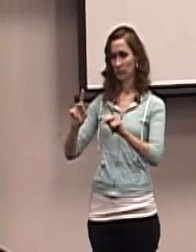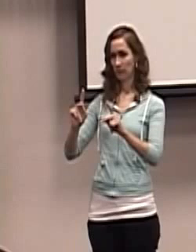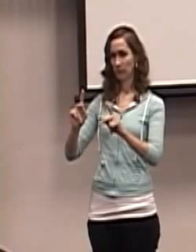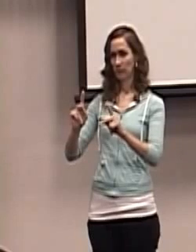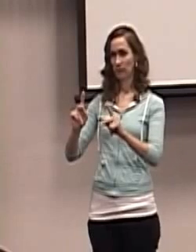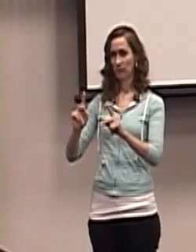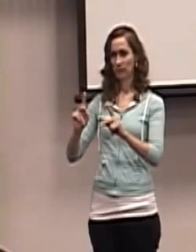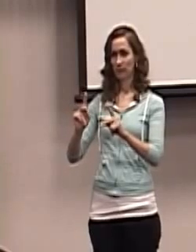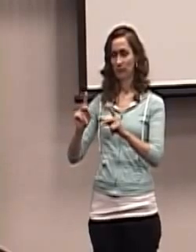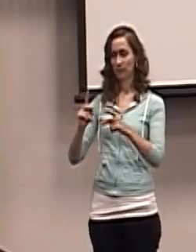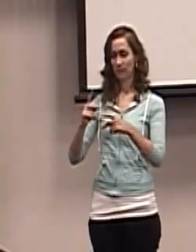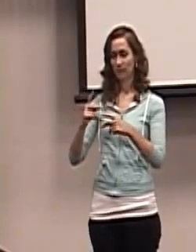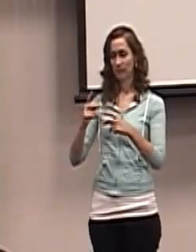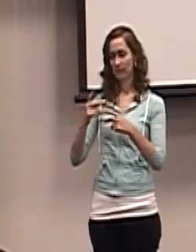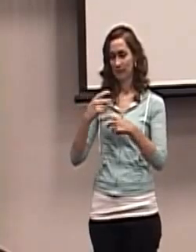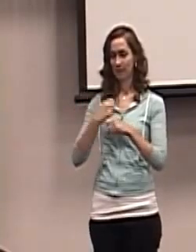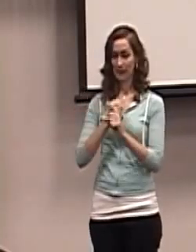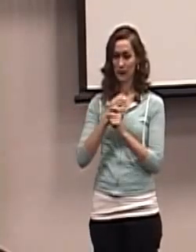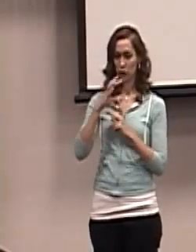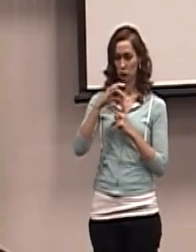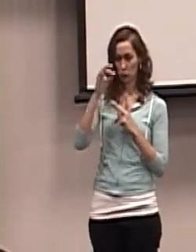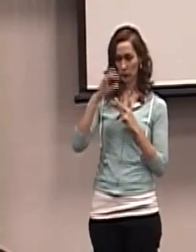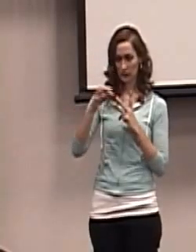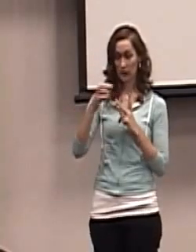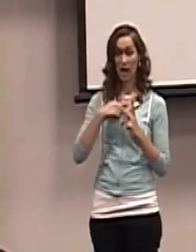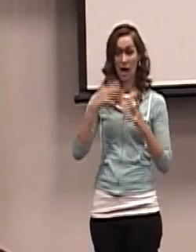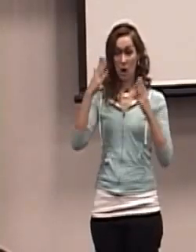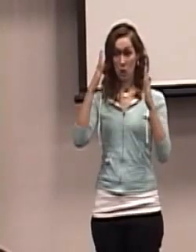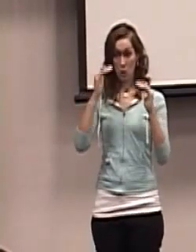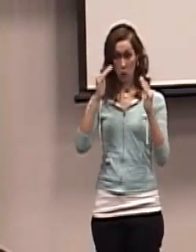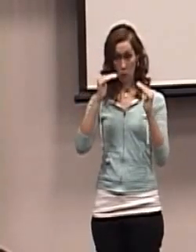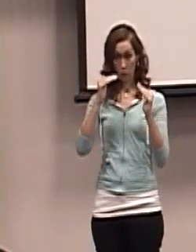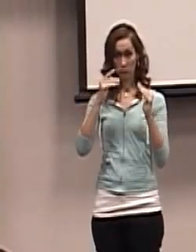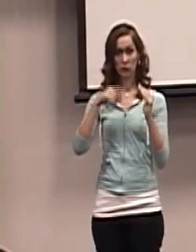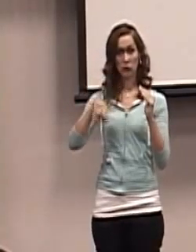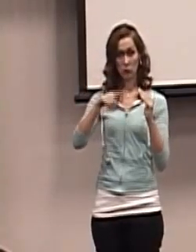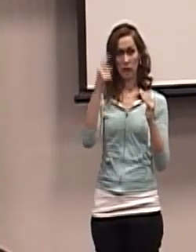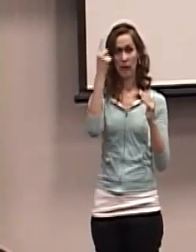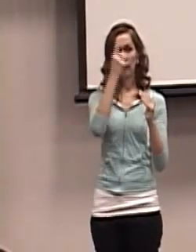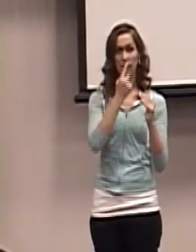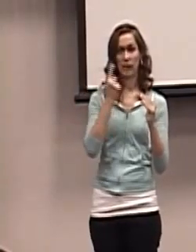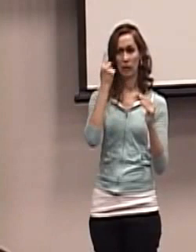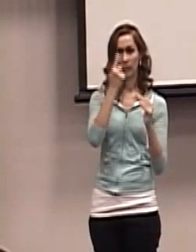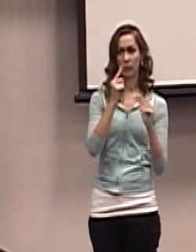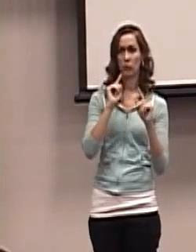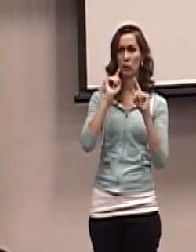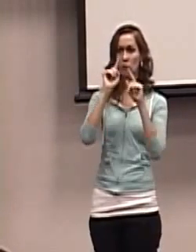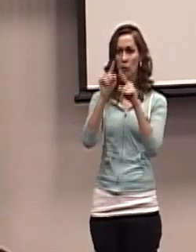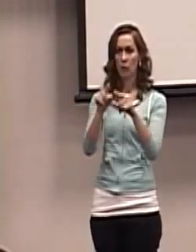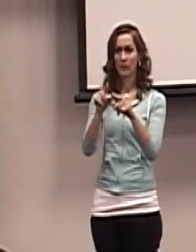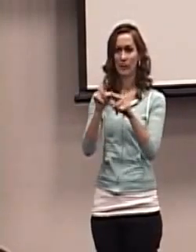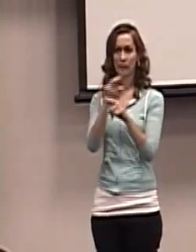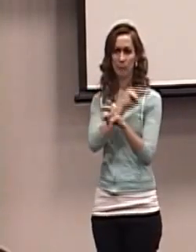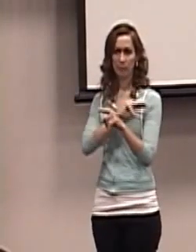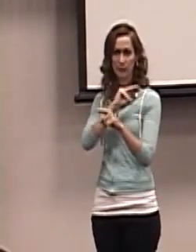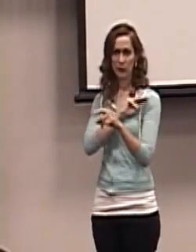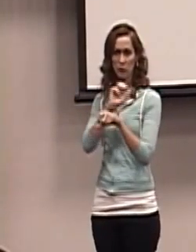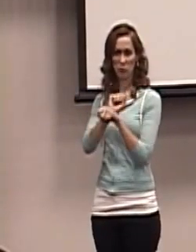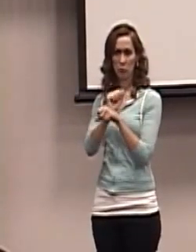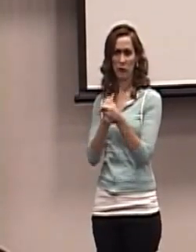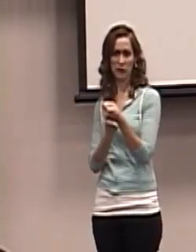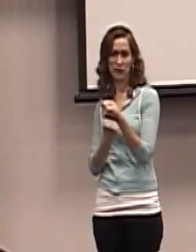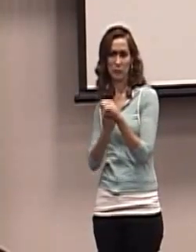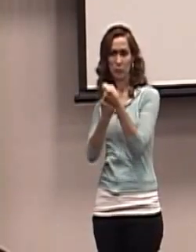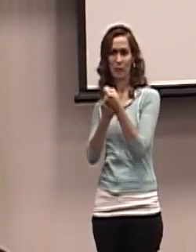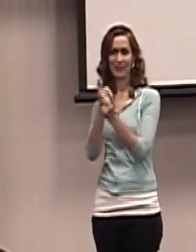to make some choices, and one of the choices I hope that you will consider is going into vocational missions. Now you